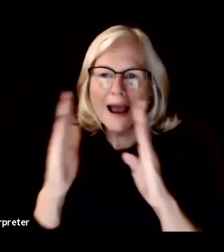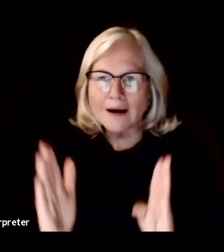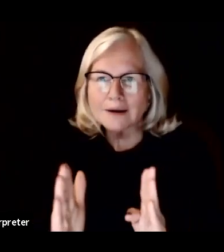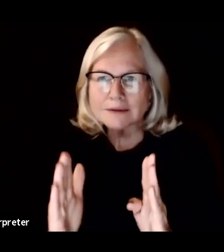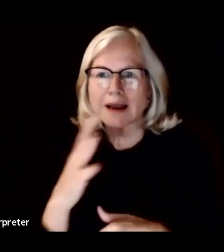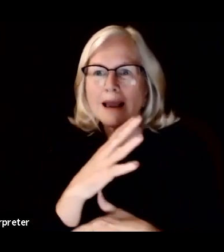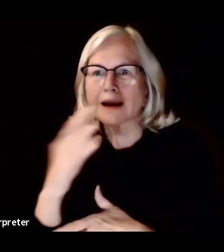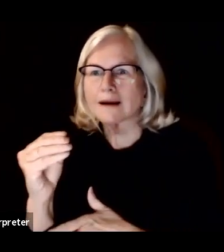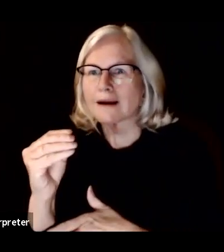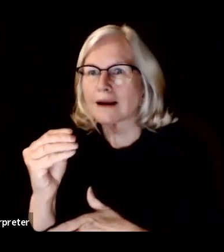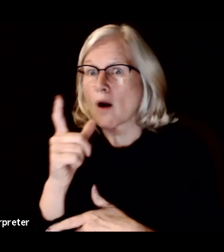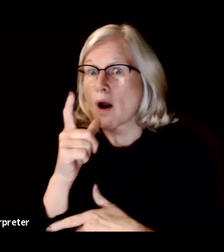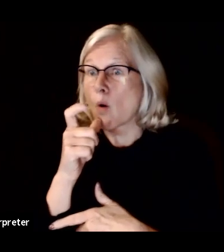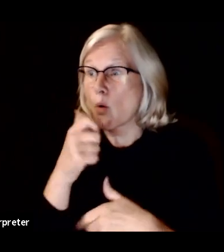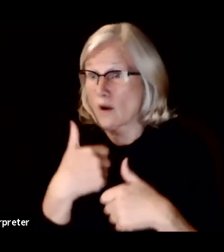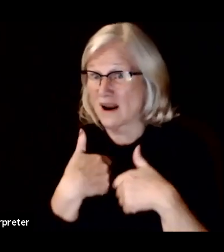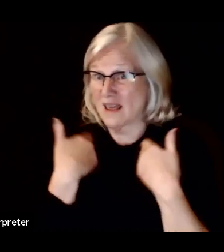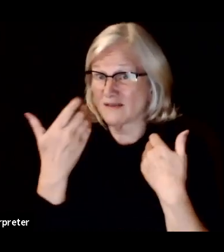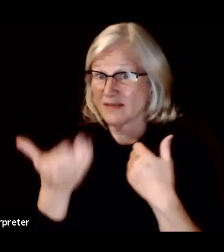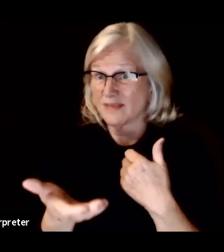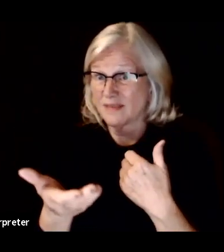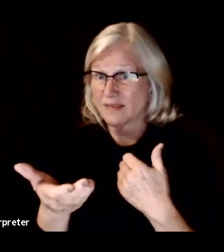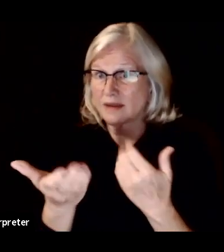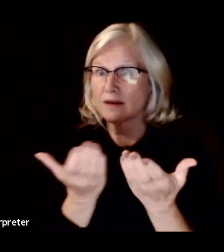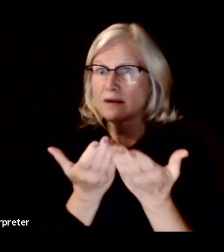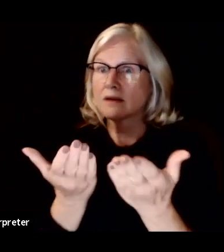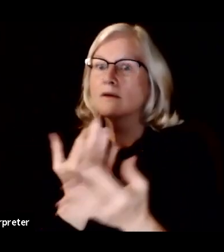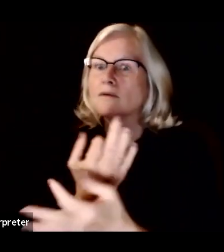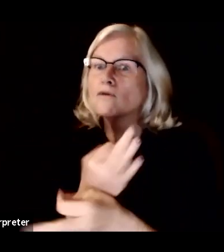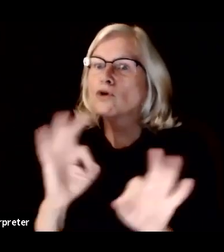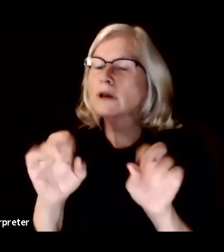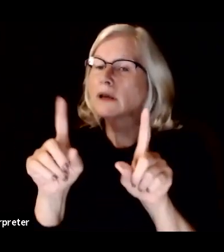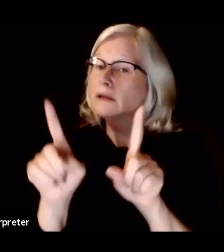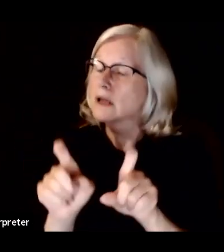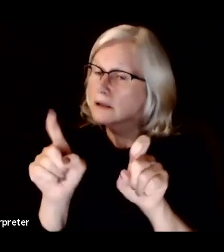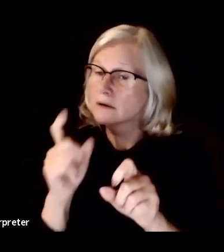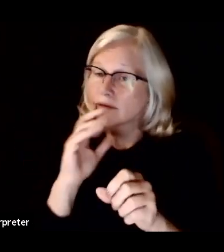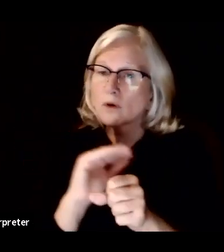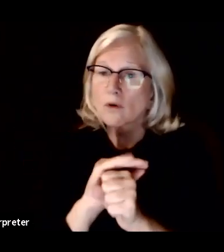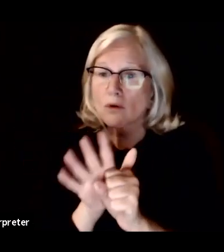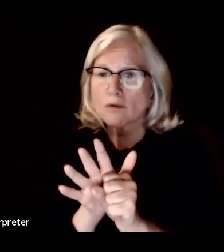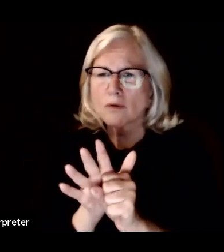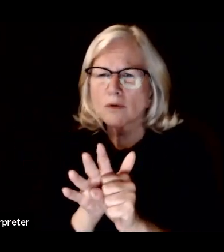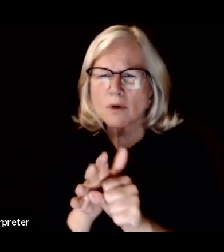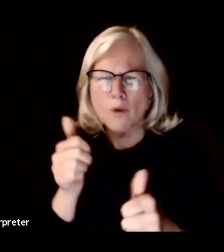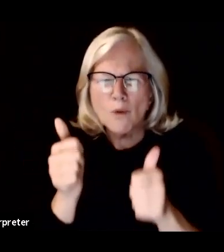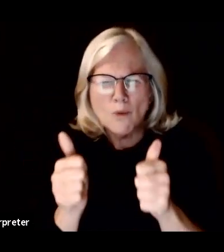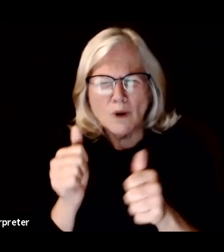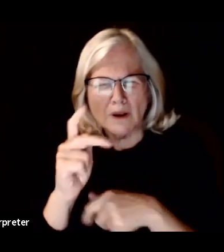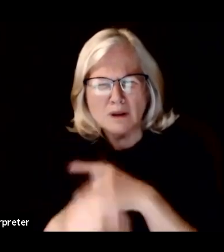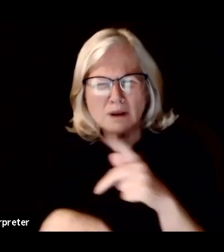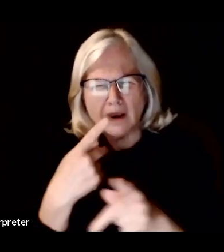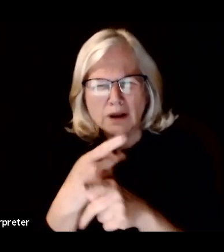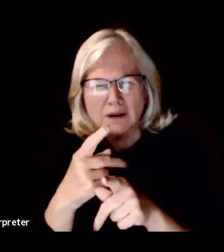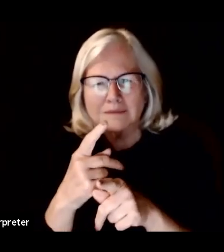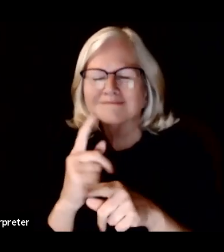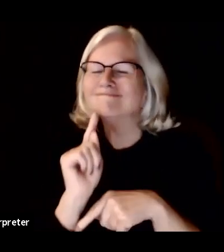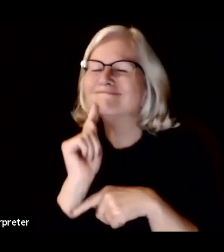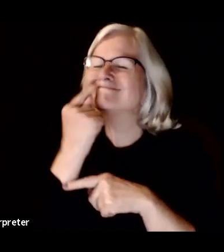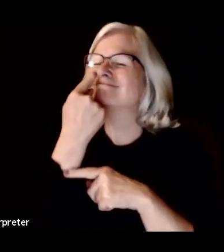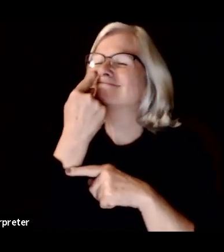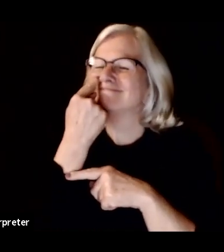free COVID-19 testing. The testing includes a nasal swab to see if the person currently has